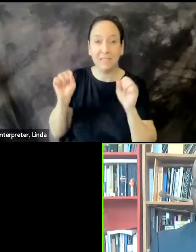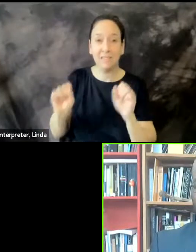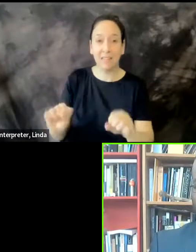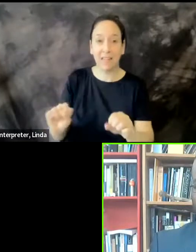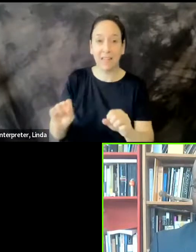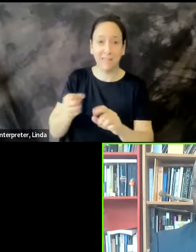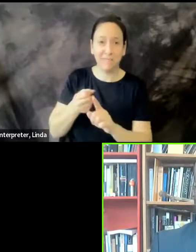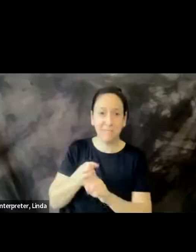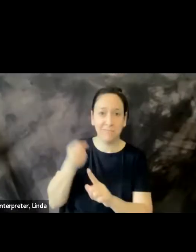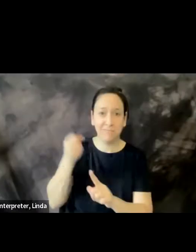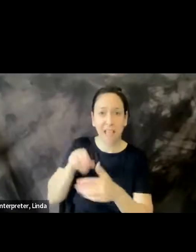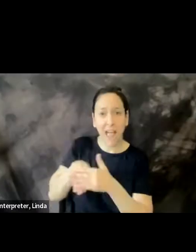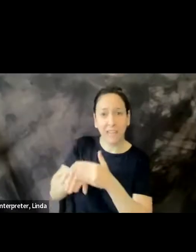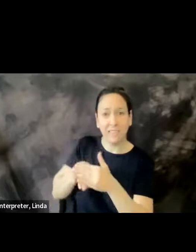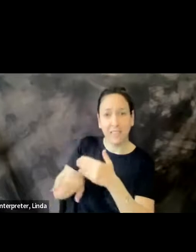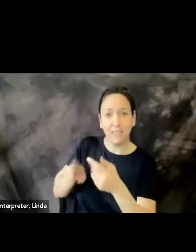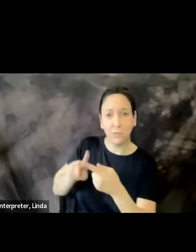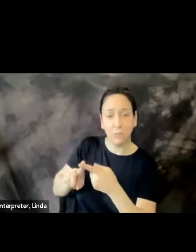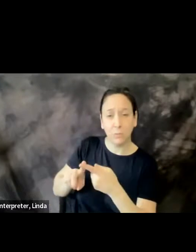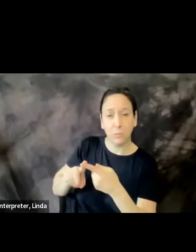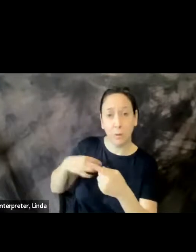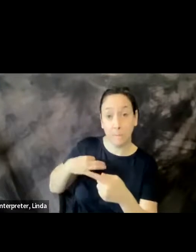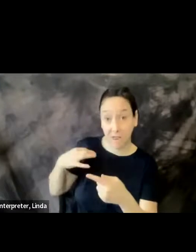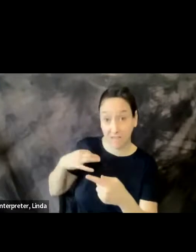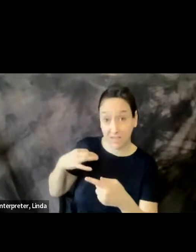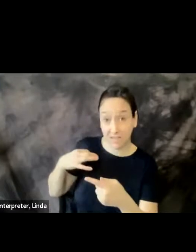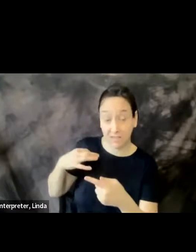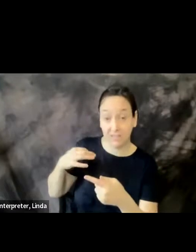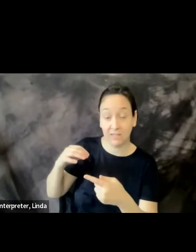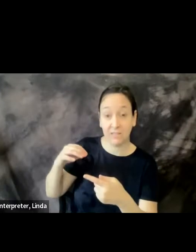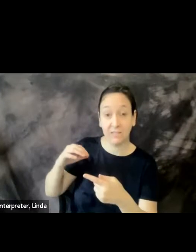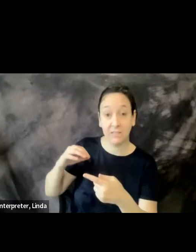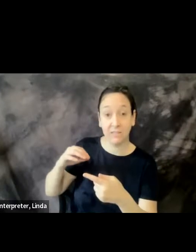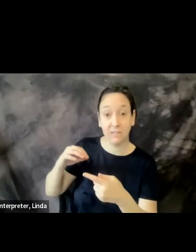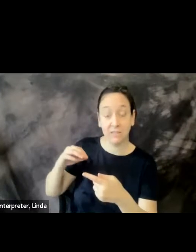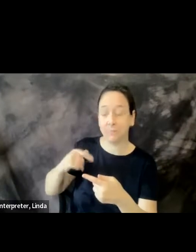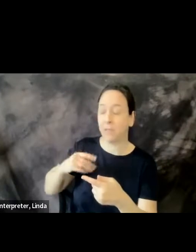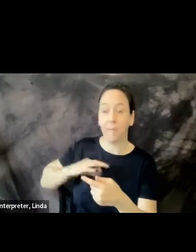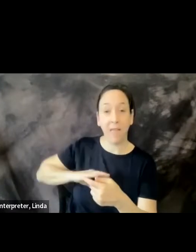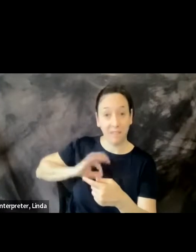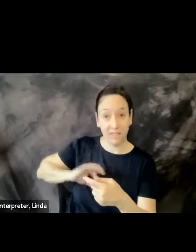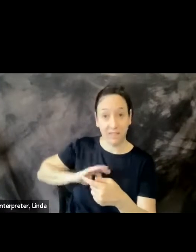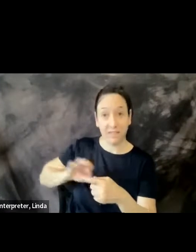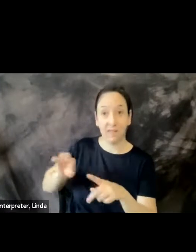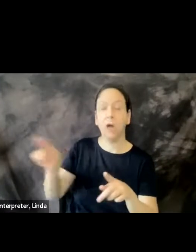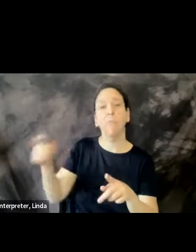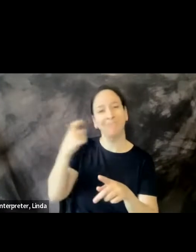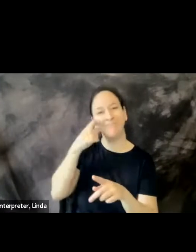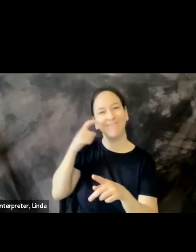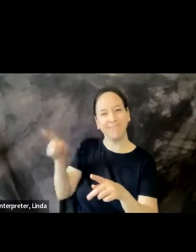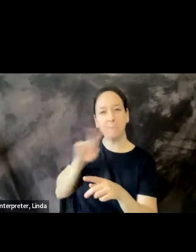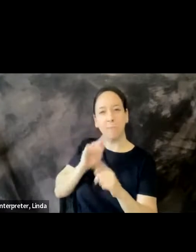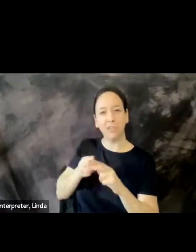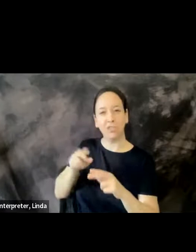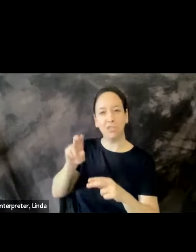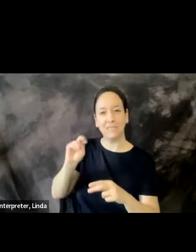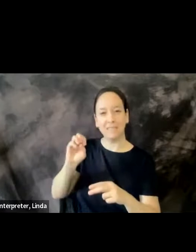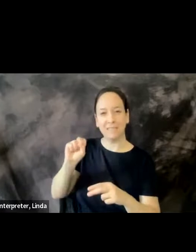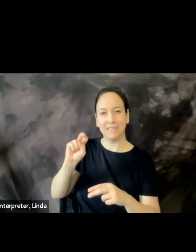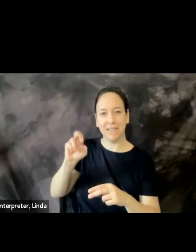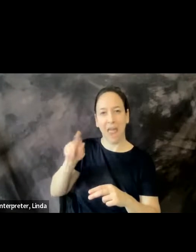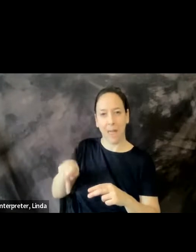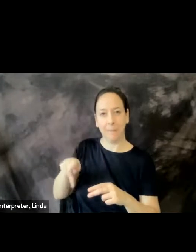mean, there's a couple of ways. Emily listed a couple of them in terms of things like SNAP benefits, but also in terms